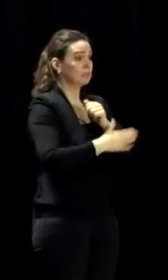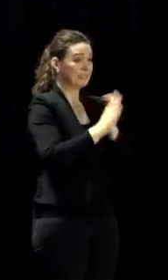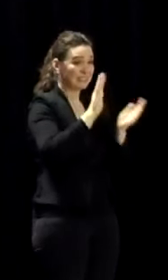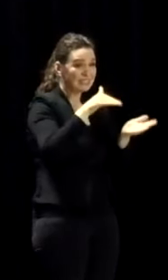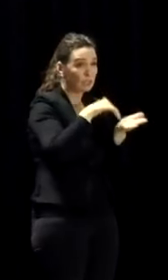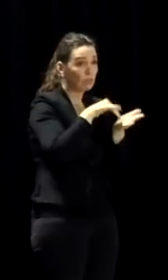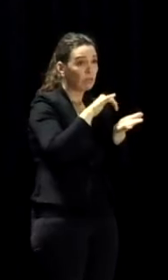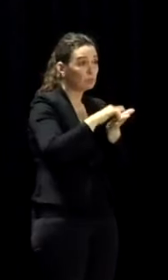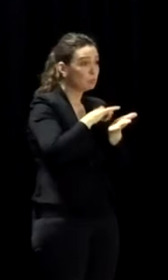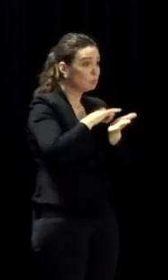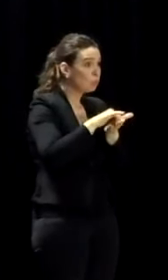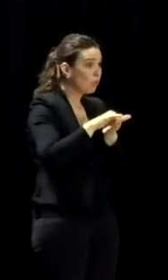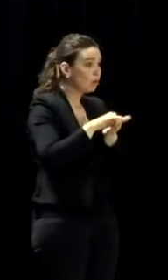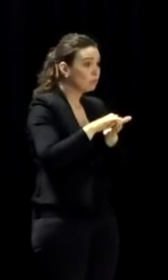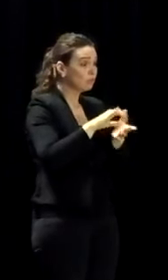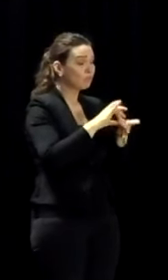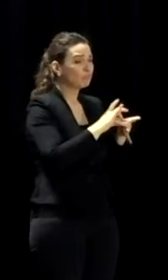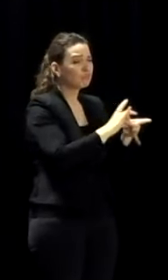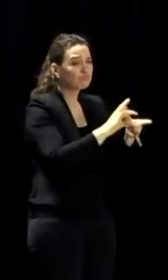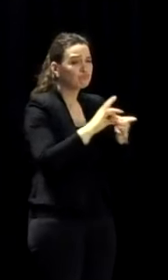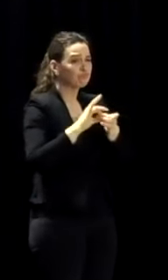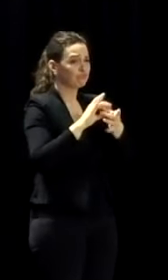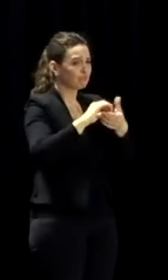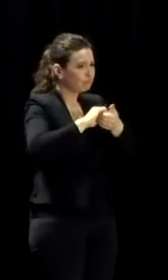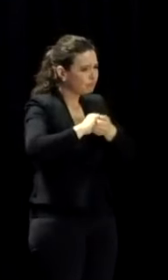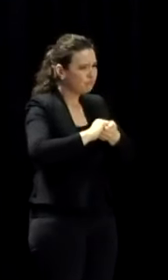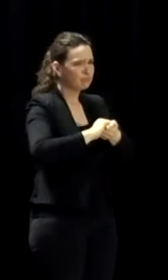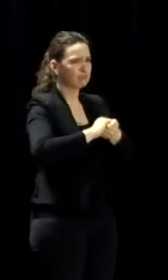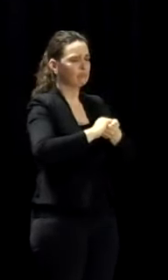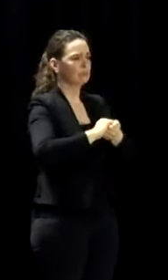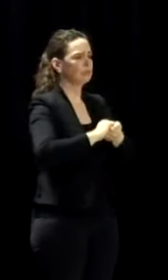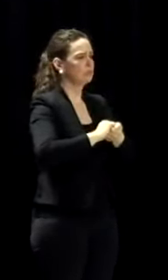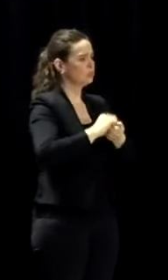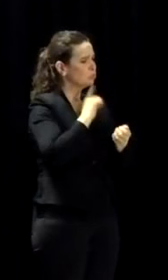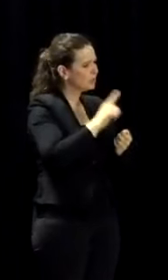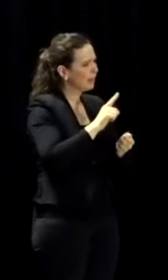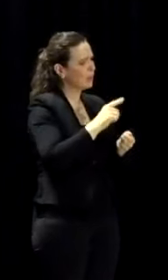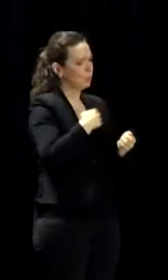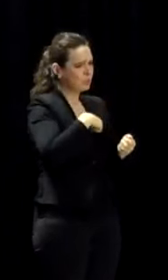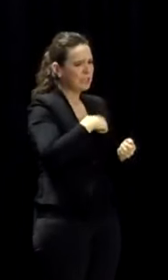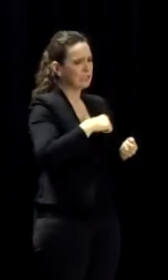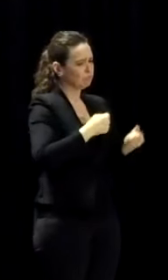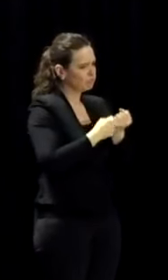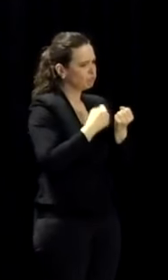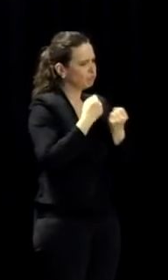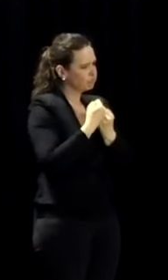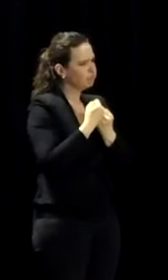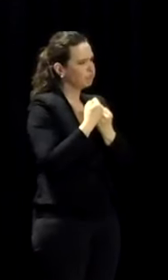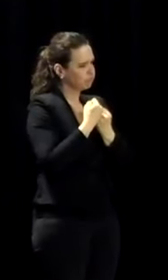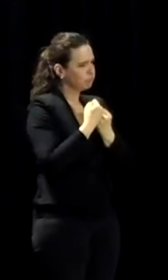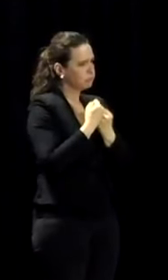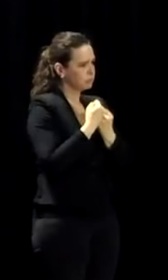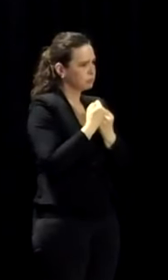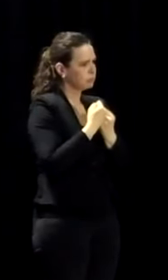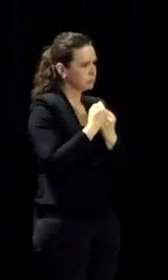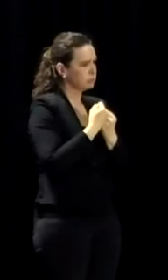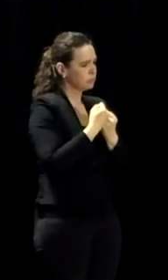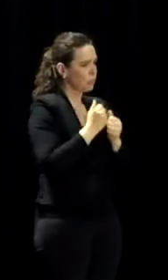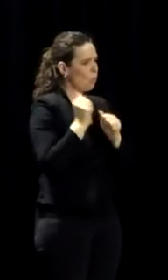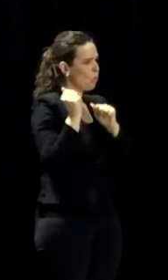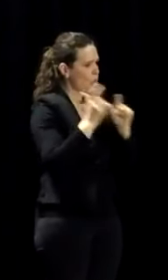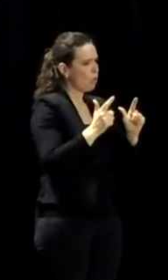far as cooperation. And that is bearing fruit right now. We are all on the same page when it comes